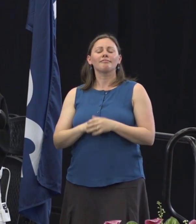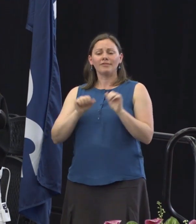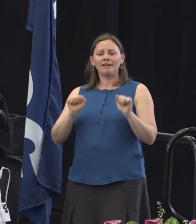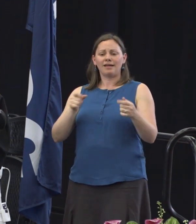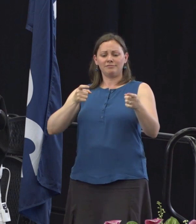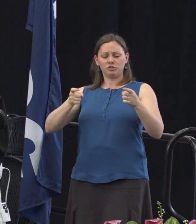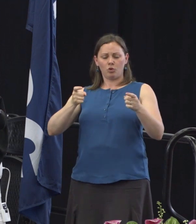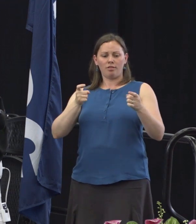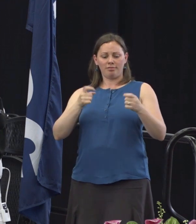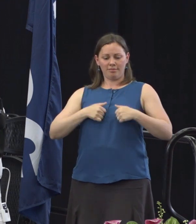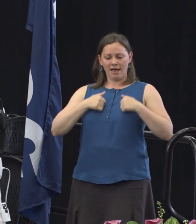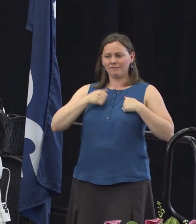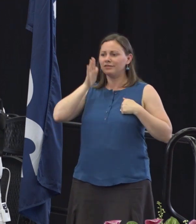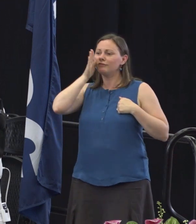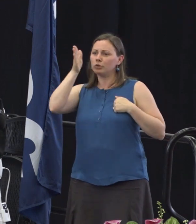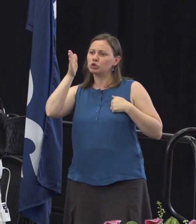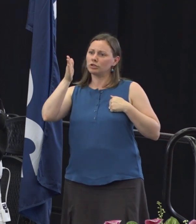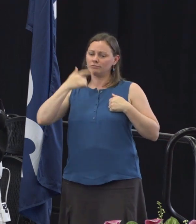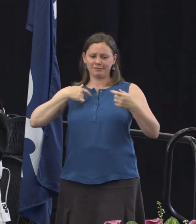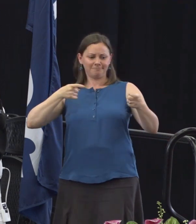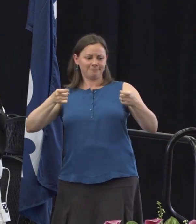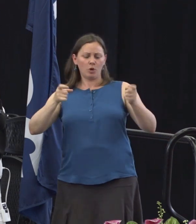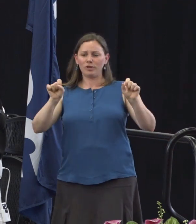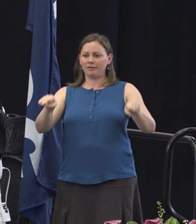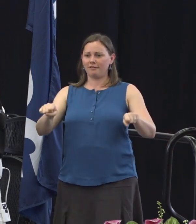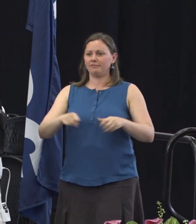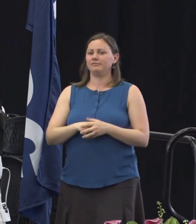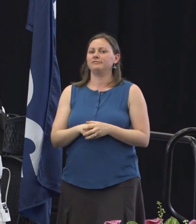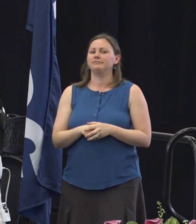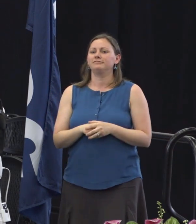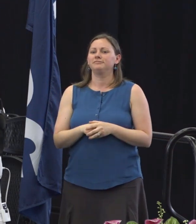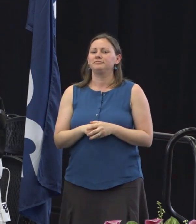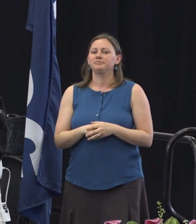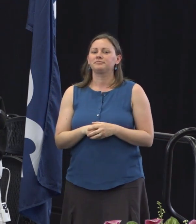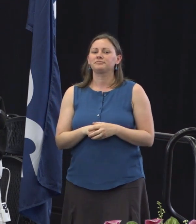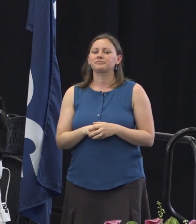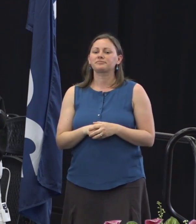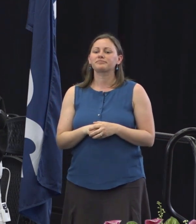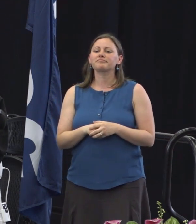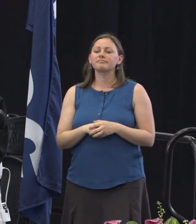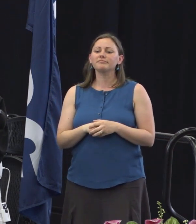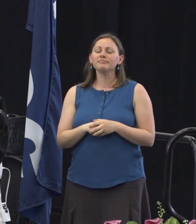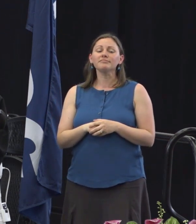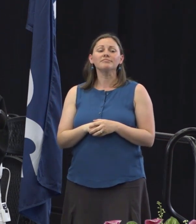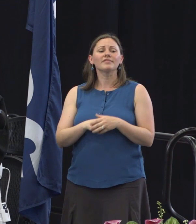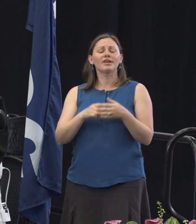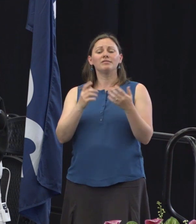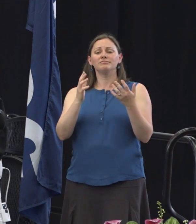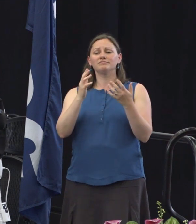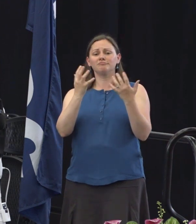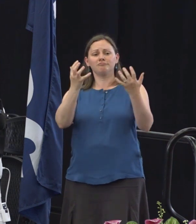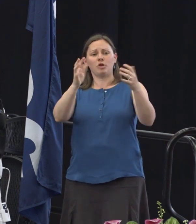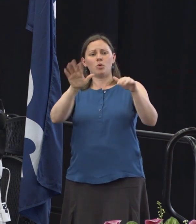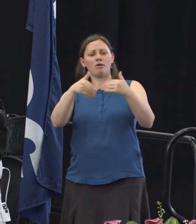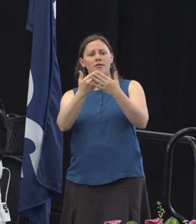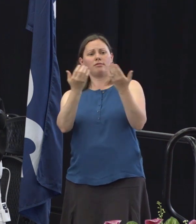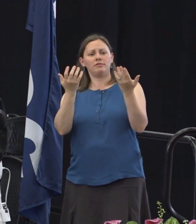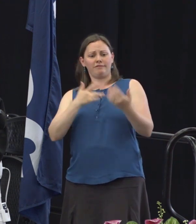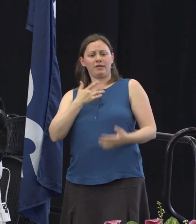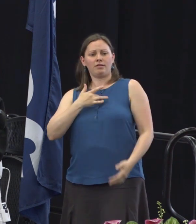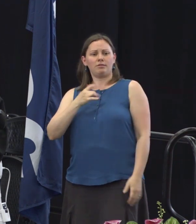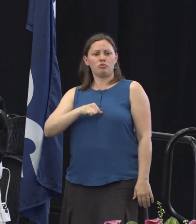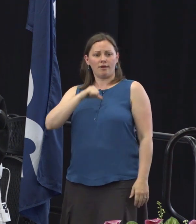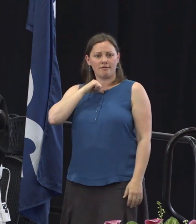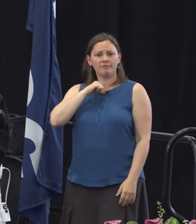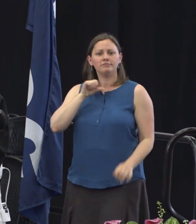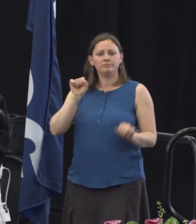and our futures, allowing all of us to be here today. We can all feel proud today, because no matter what program you